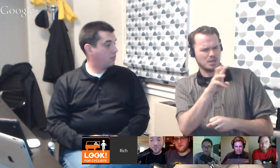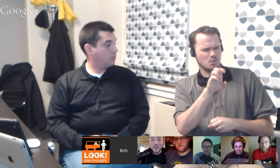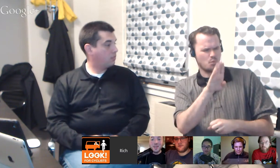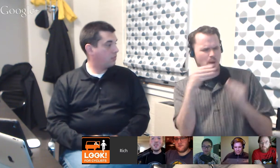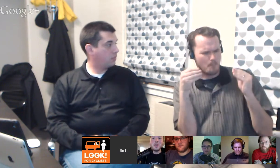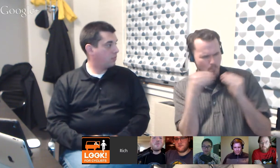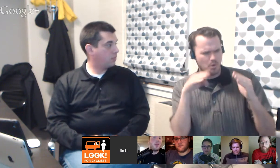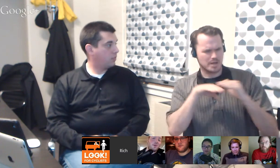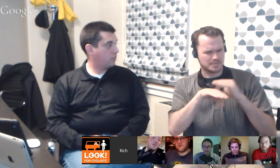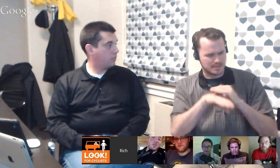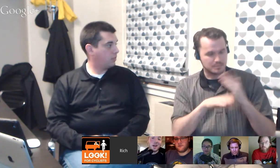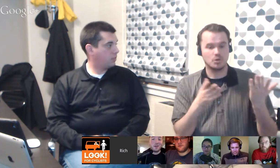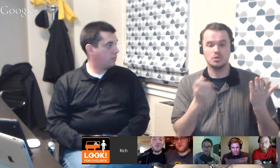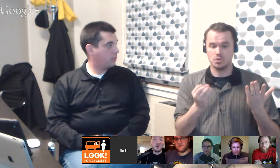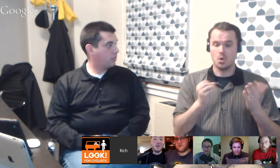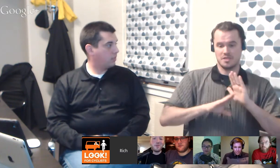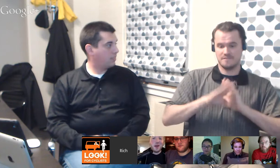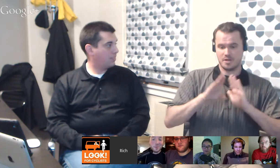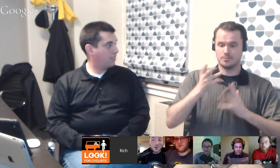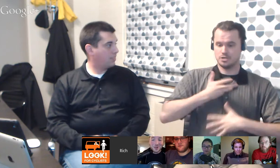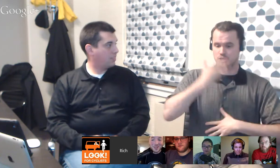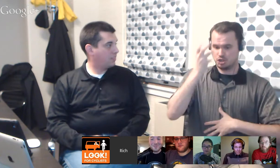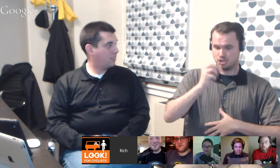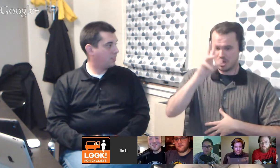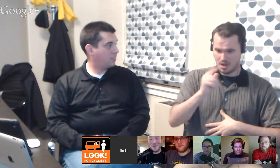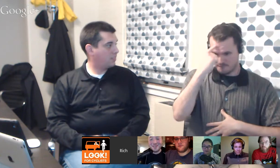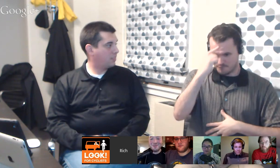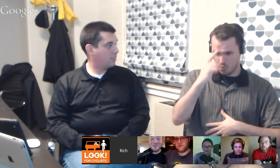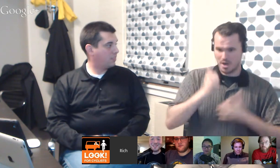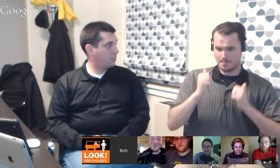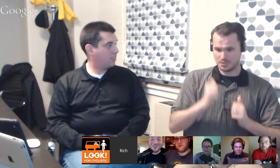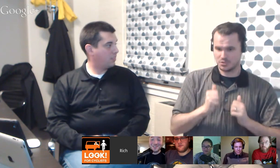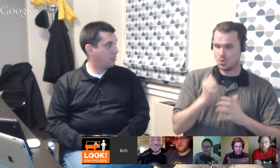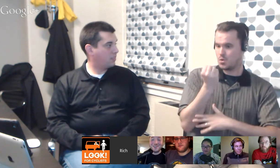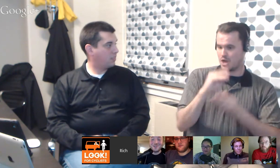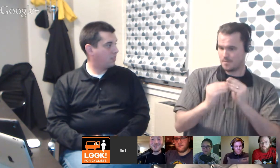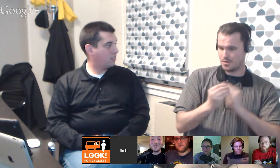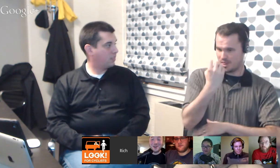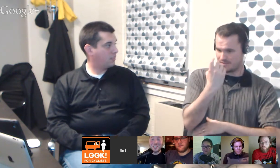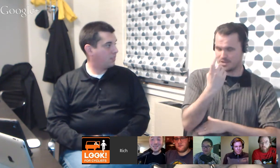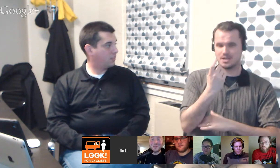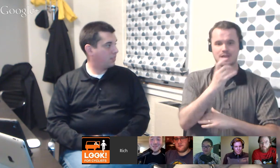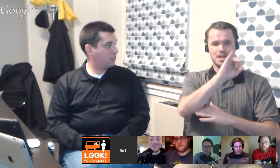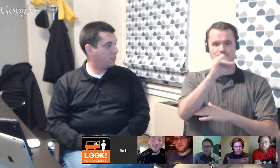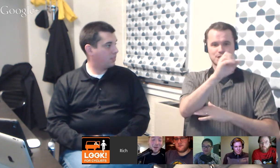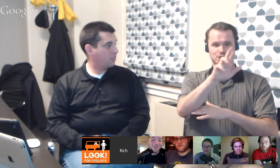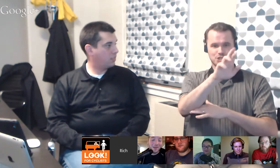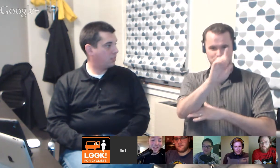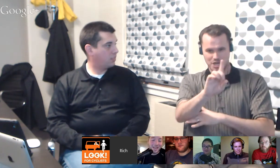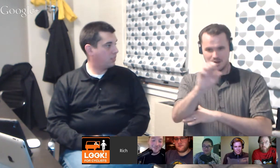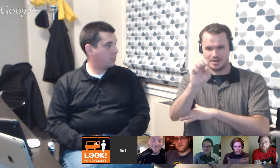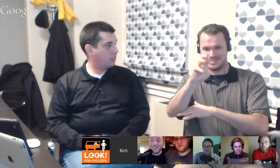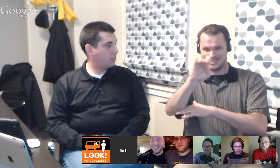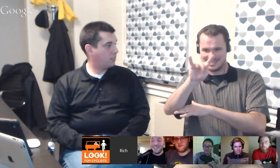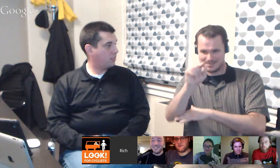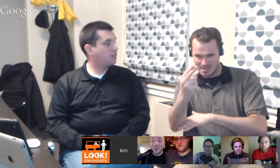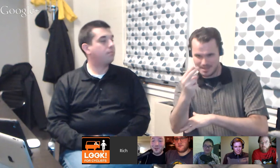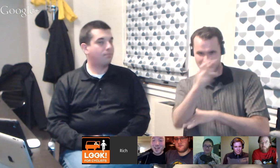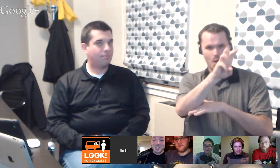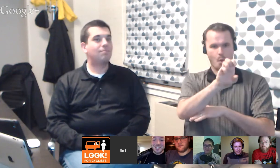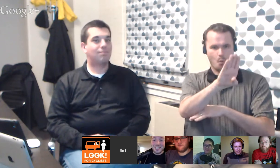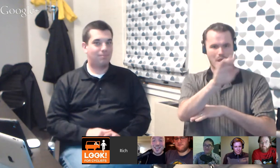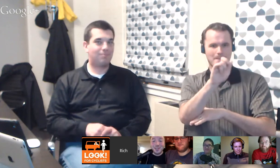accessible. So the developer shout-out for episode 11 of the PHP Roundtable goes to Jared Smith of WebAIM.